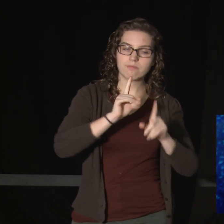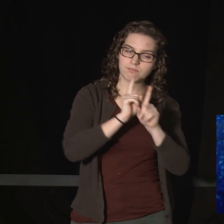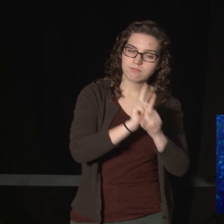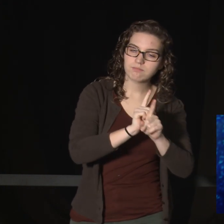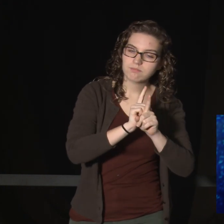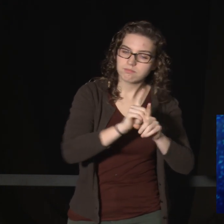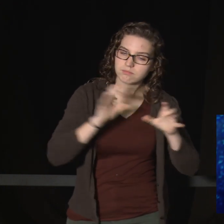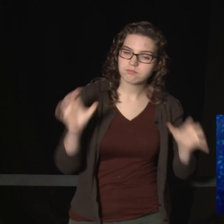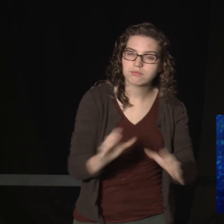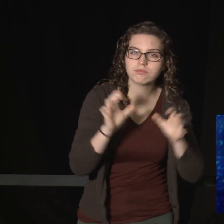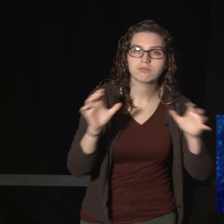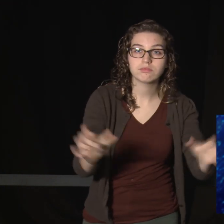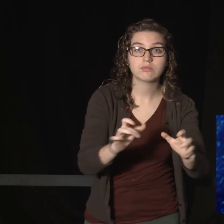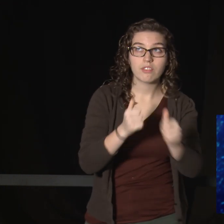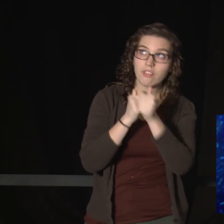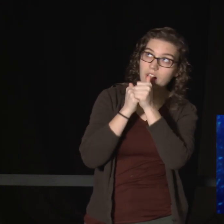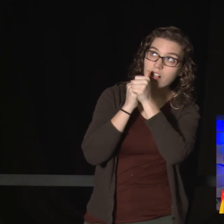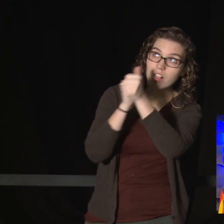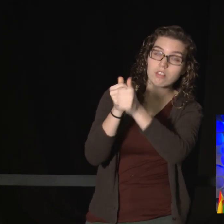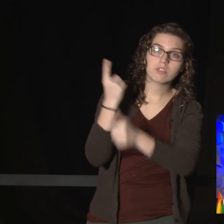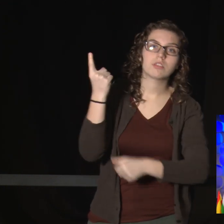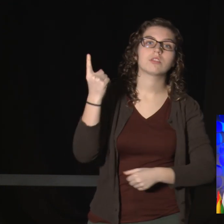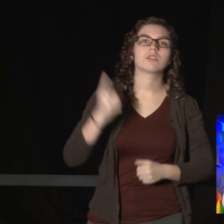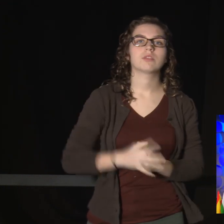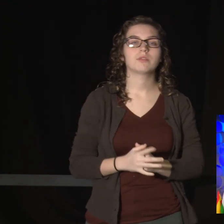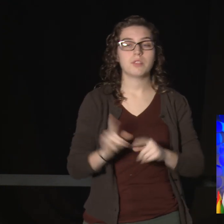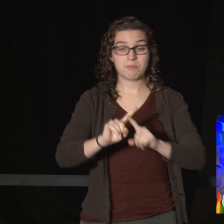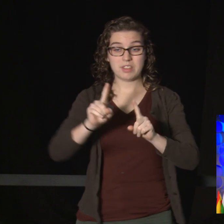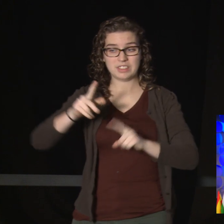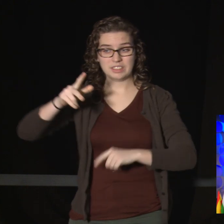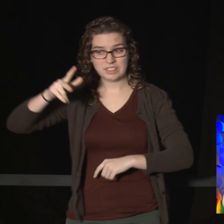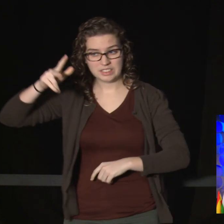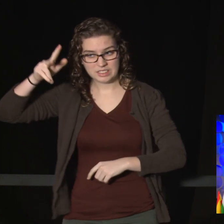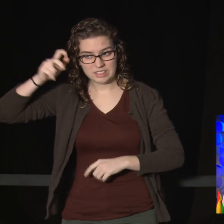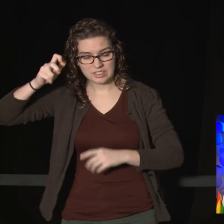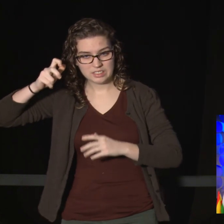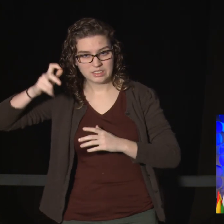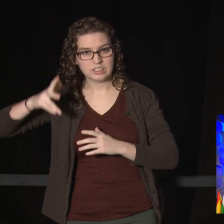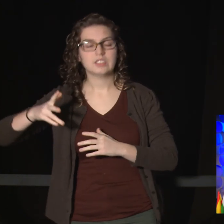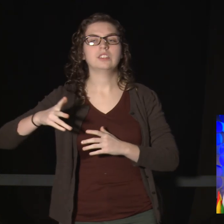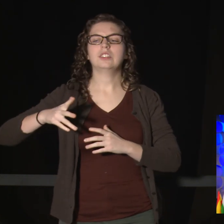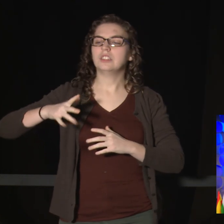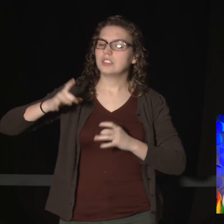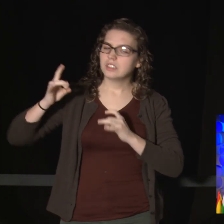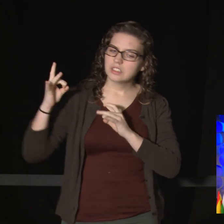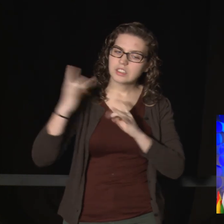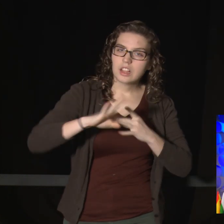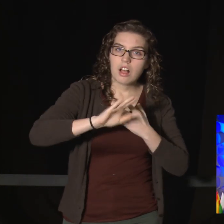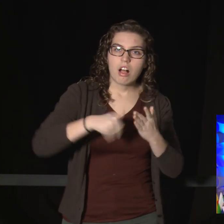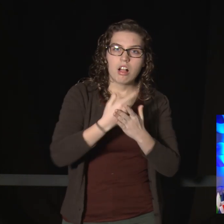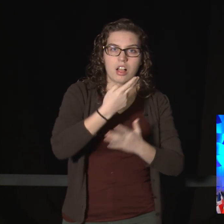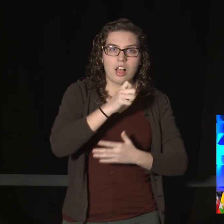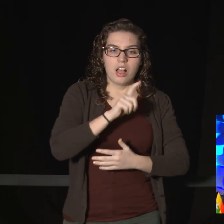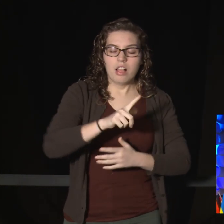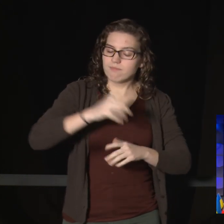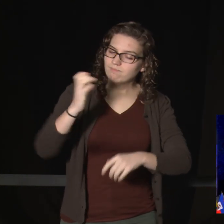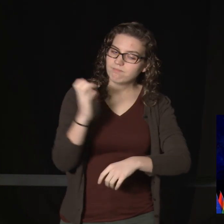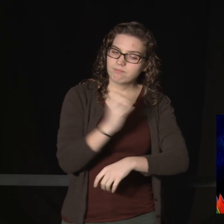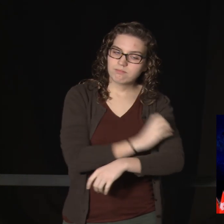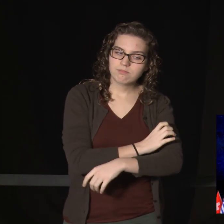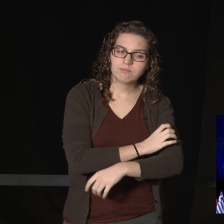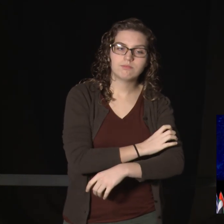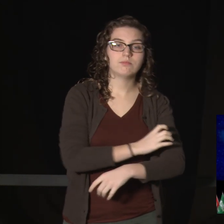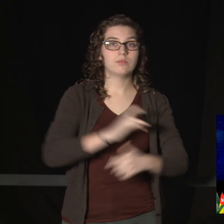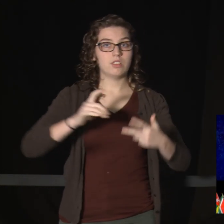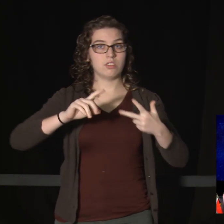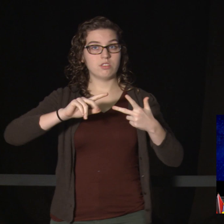discipleship, following him. But the devil will hate them with all the power of hell. But thirdly, that